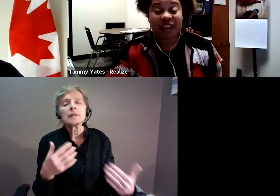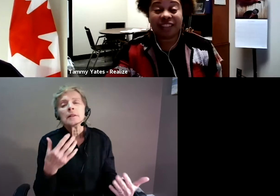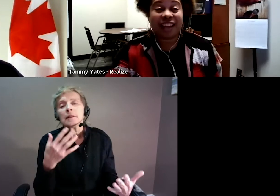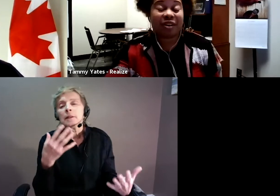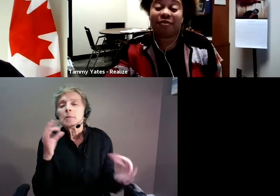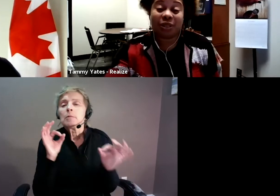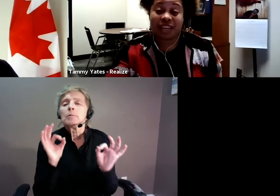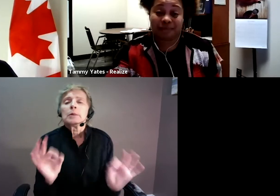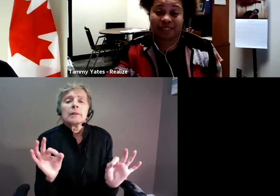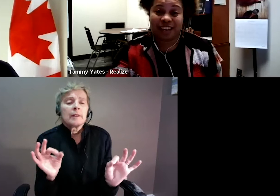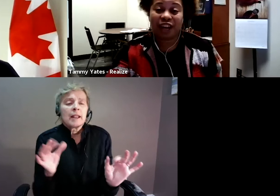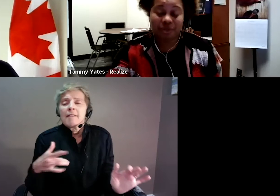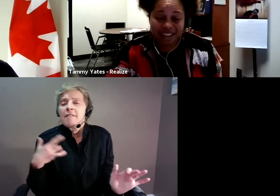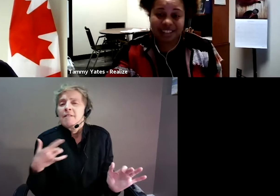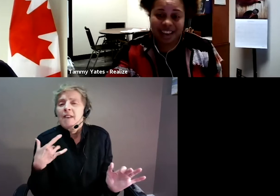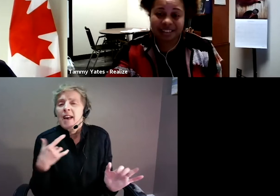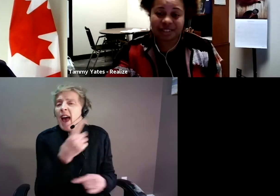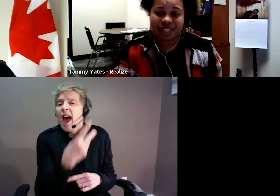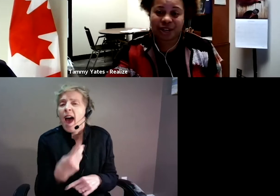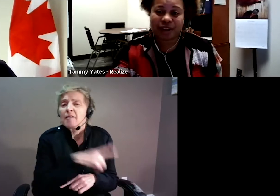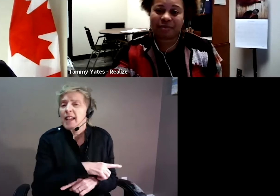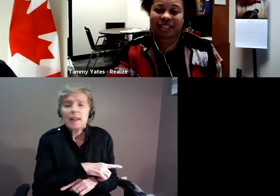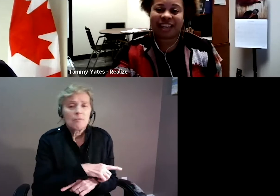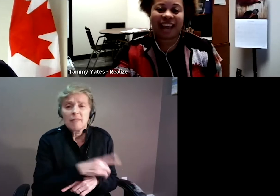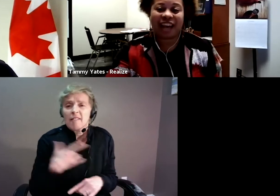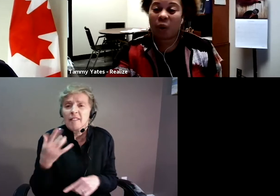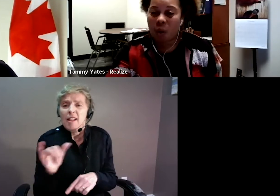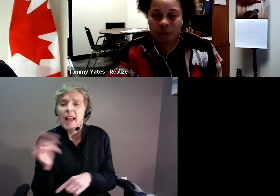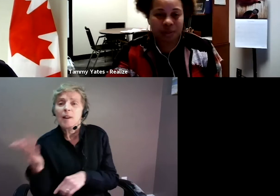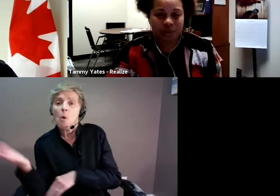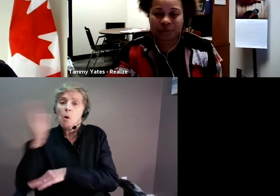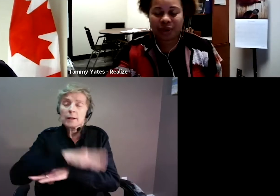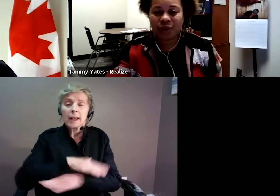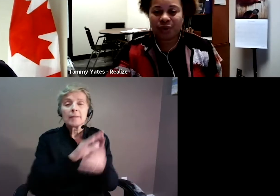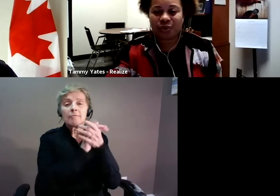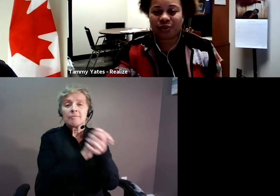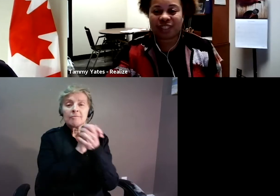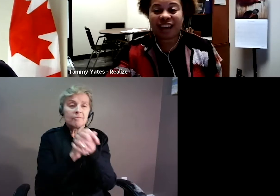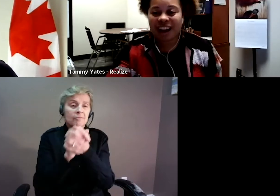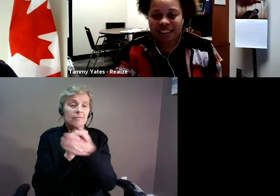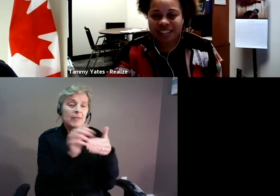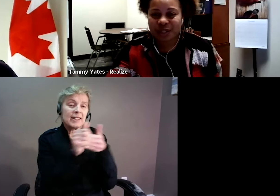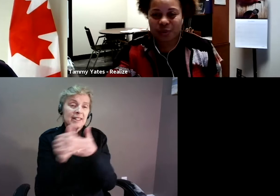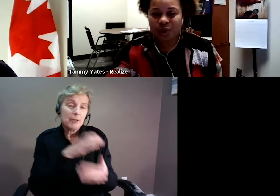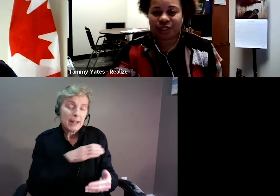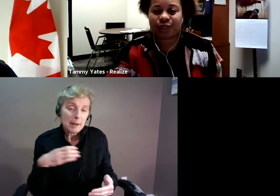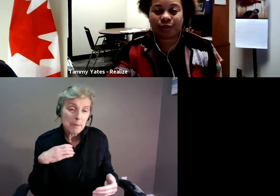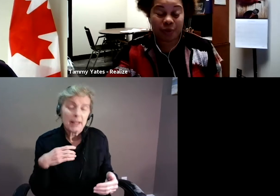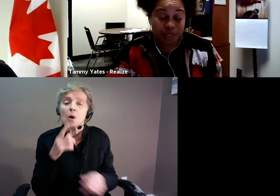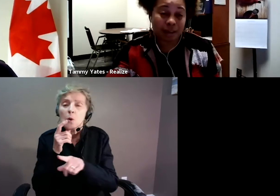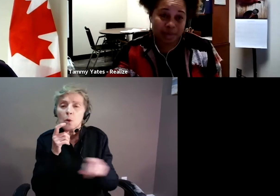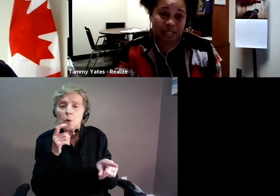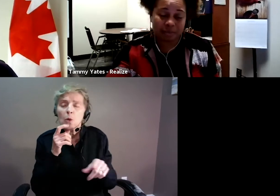it felt like a full day. Congrats again to the steering committee and all those who've tirelessly worked